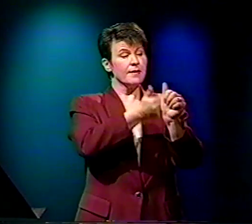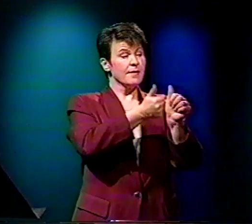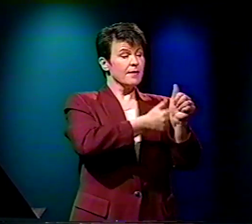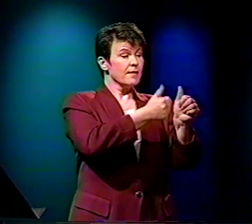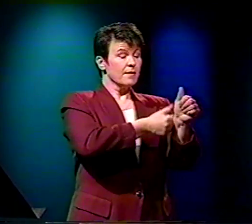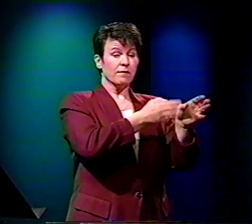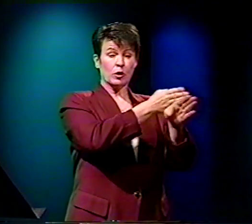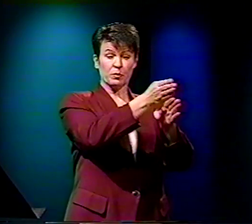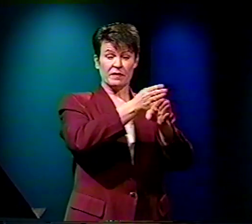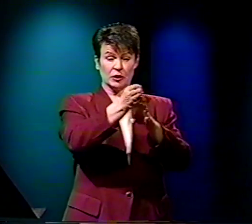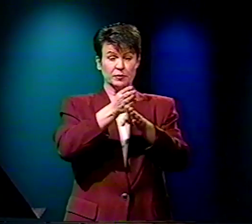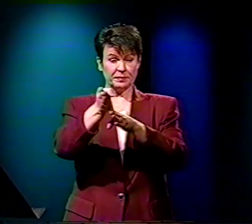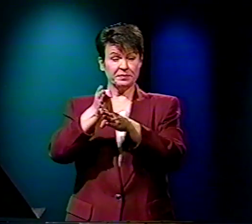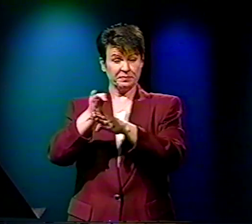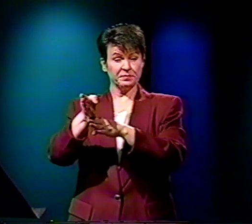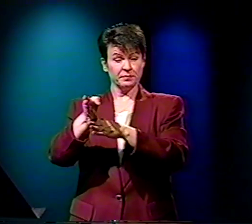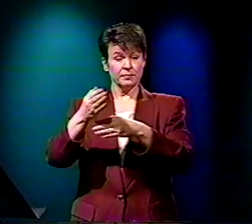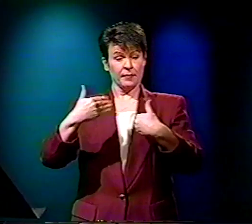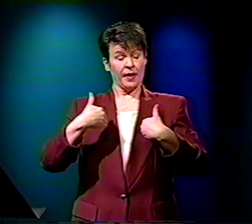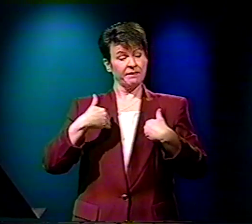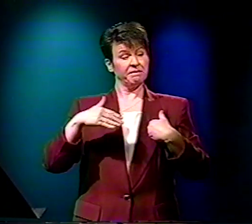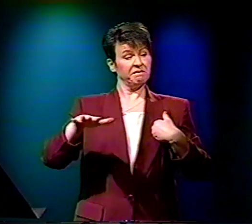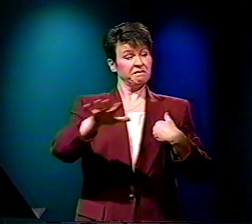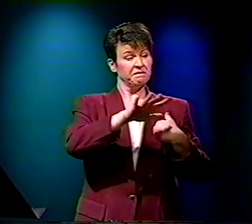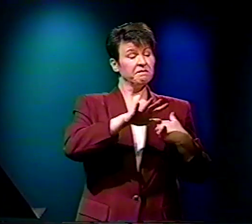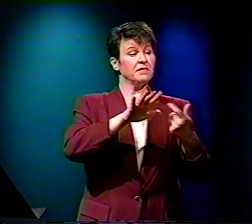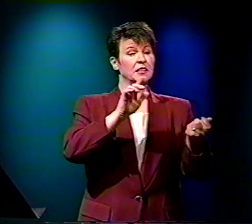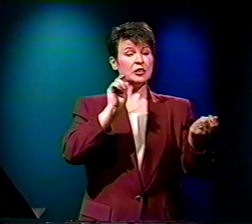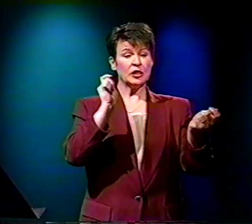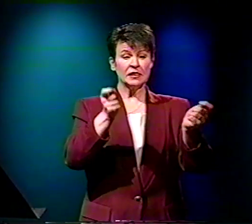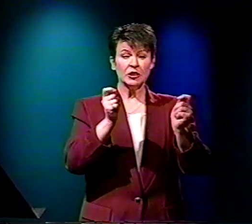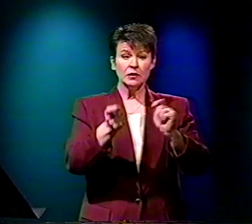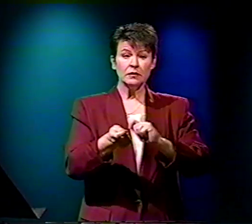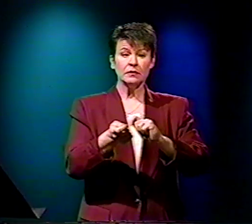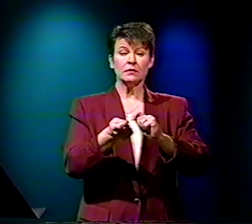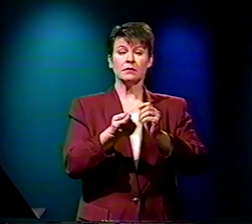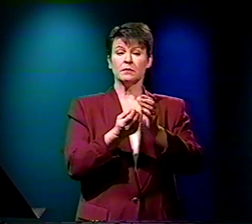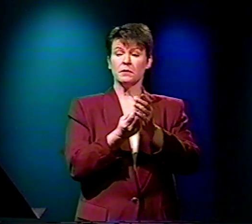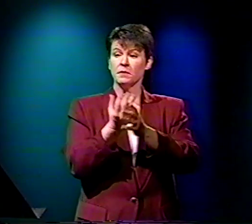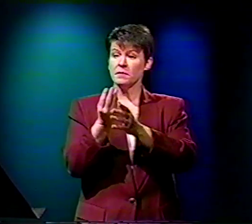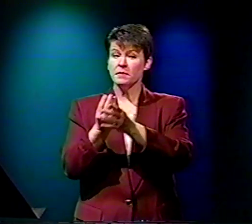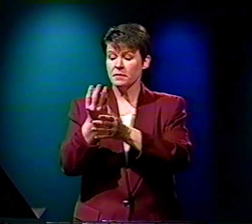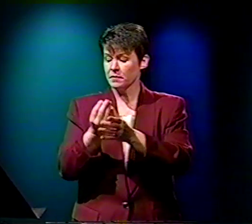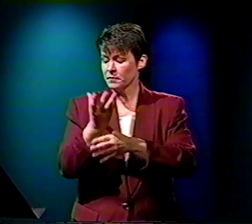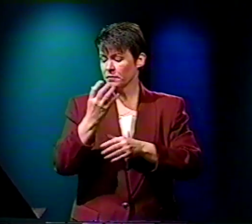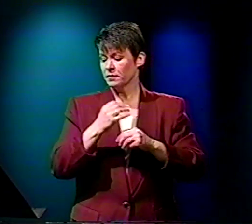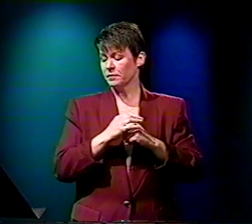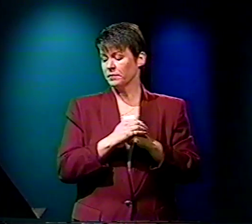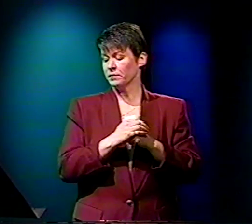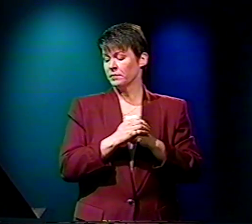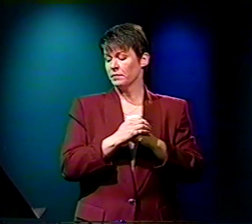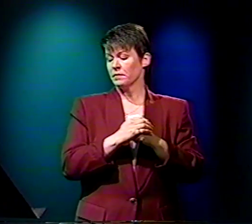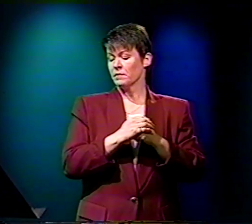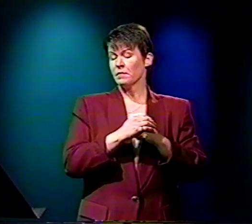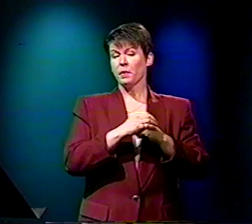You know, every profession has changes that have occurred over time as the